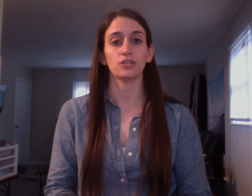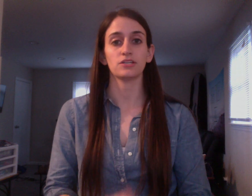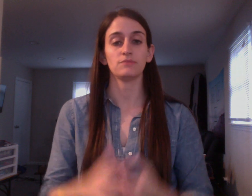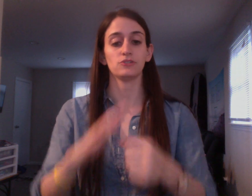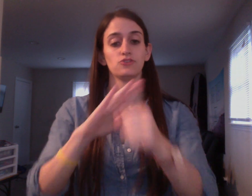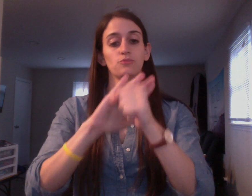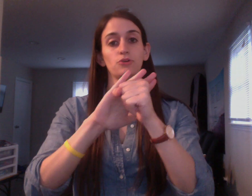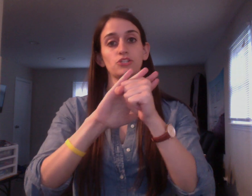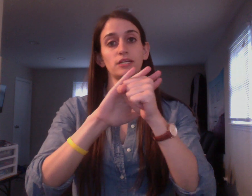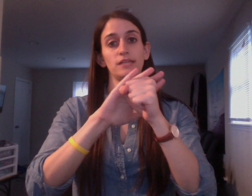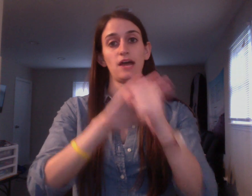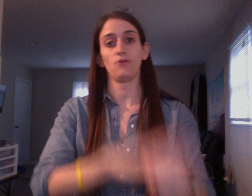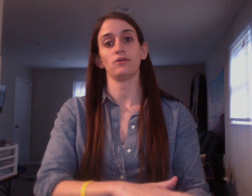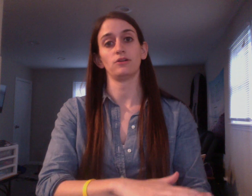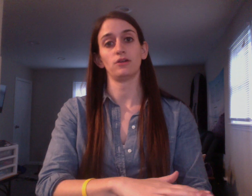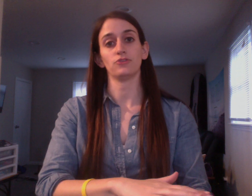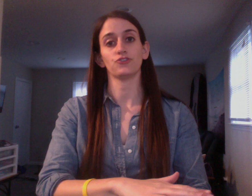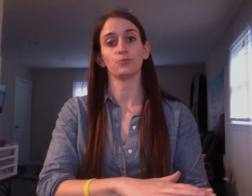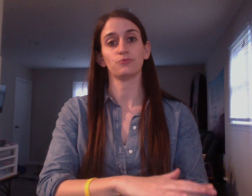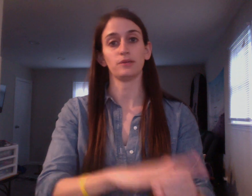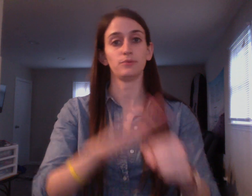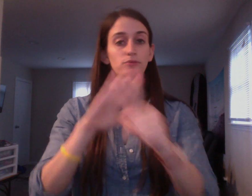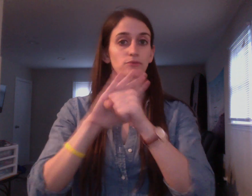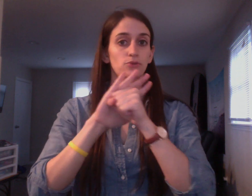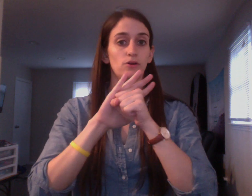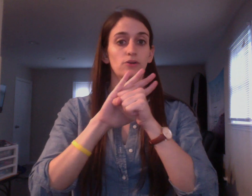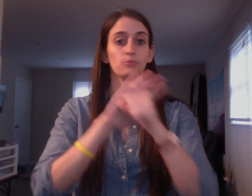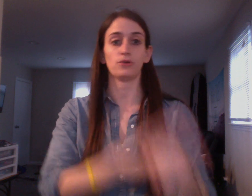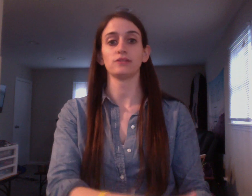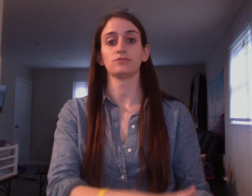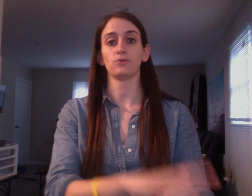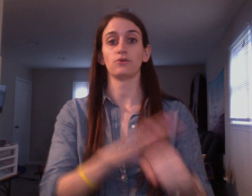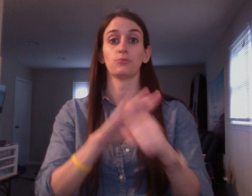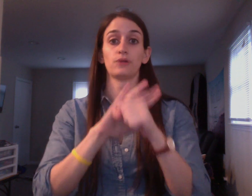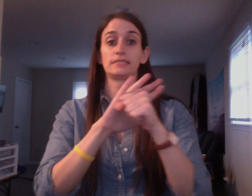Oppression means you're pushing down another group of people. You are oppressed or oppressing.